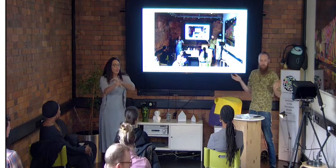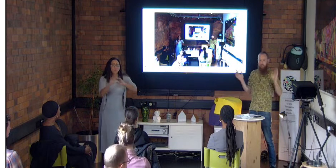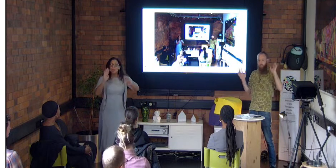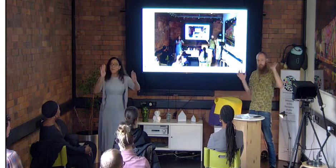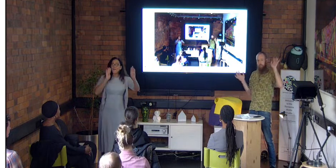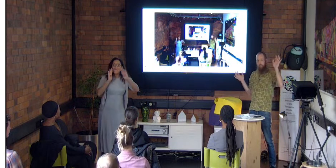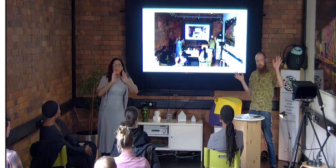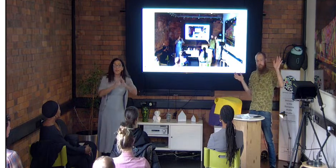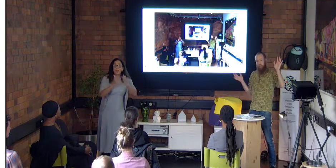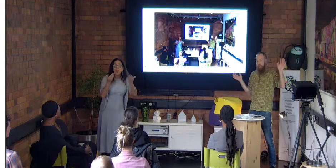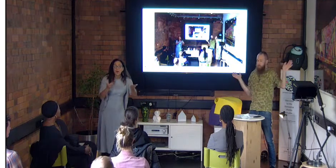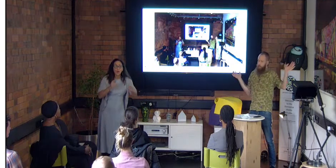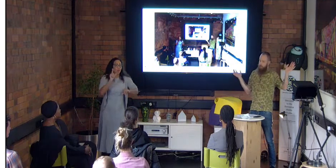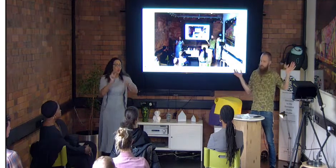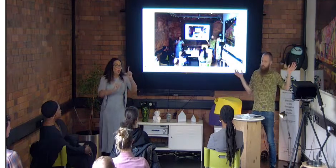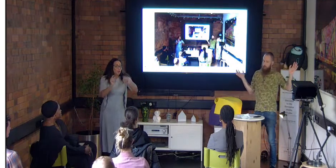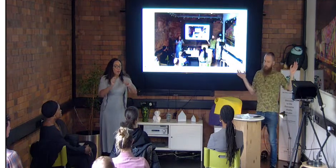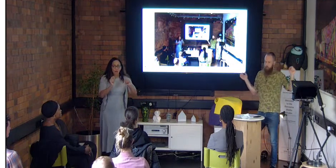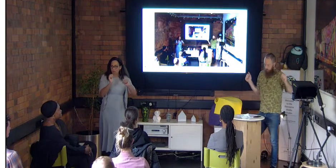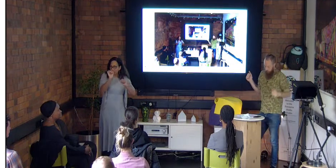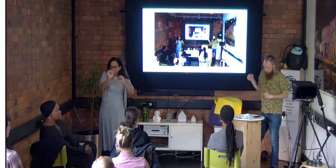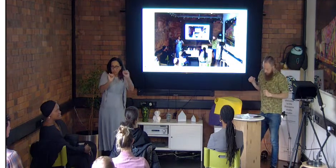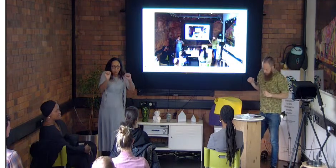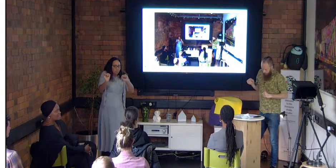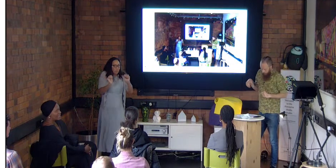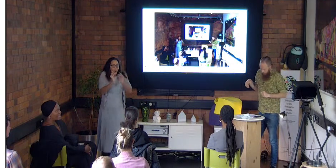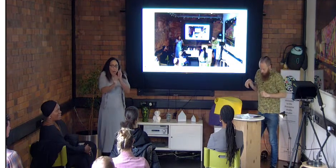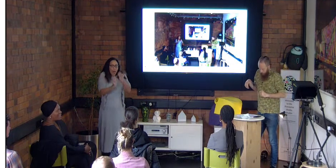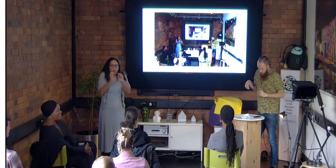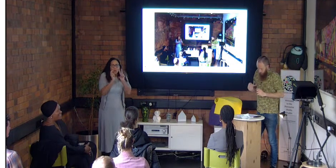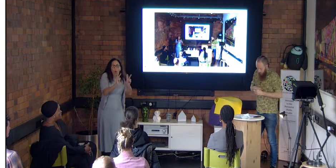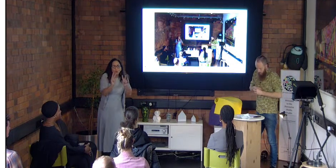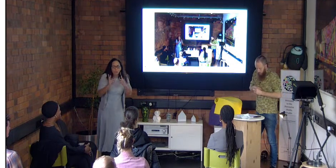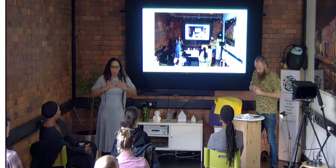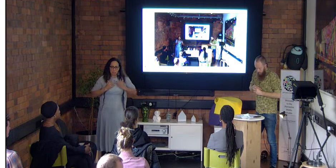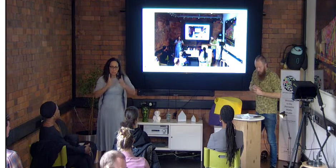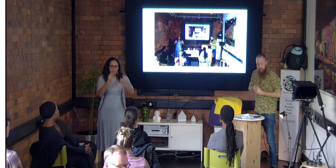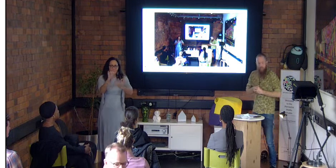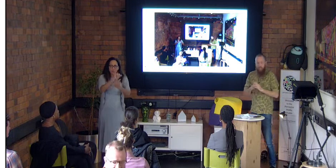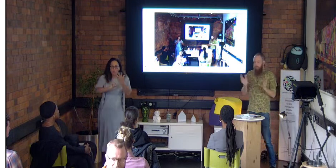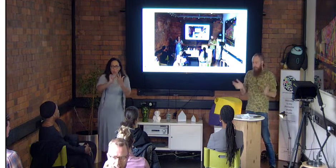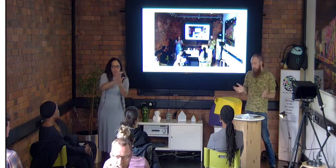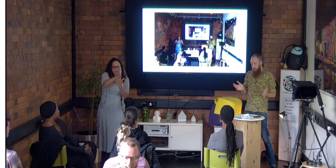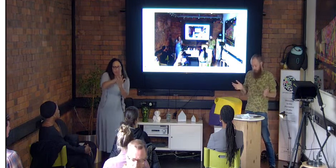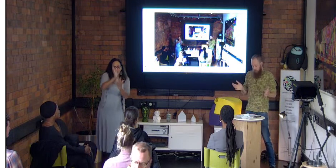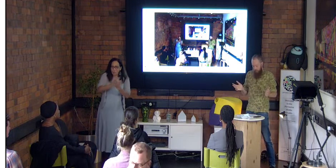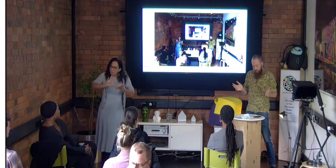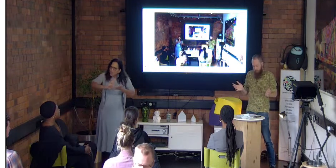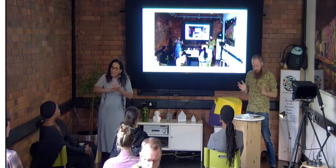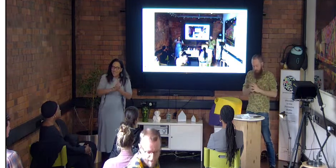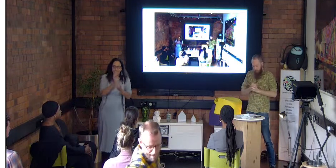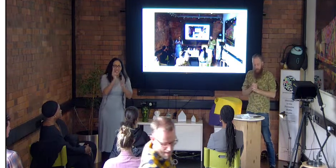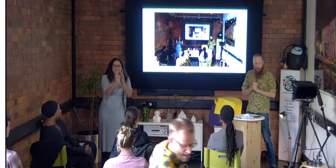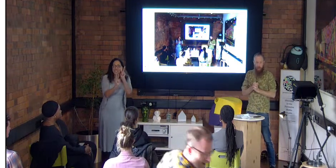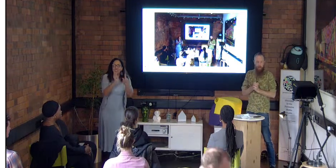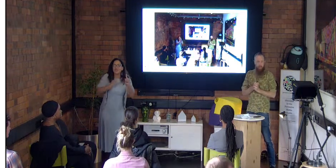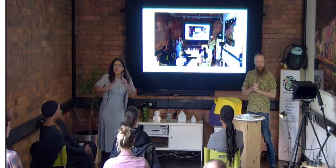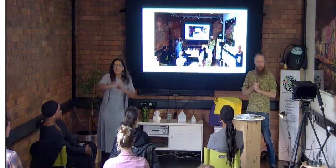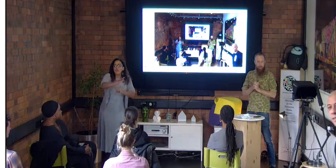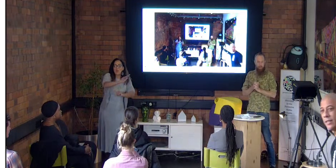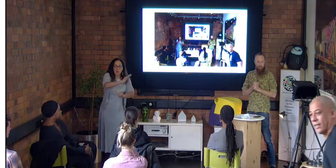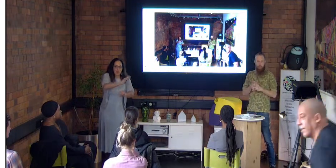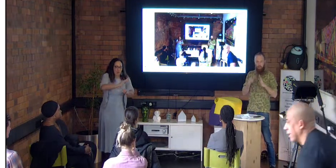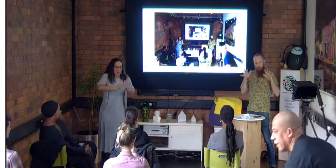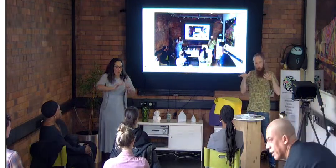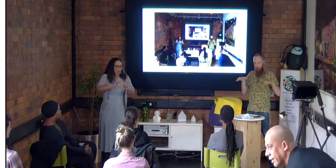and Twitter, so those of you watching online can pick the channel of your choice. I am really pleased to see you all back in here, and that